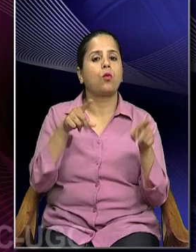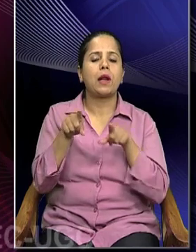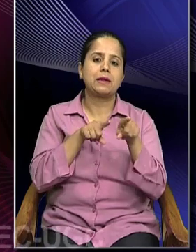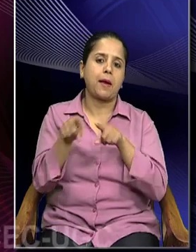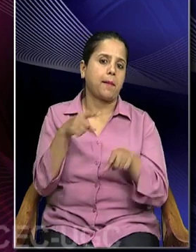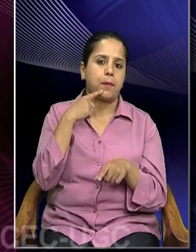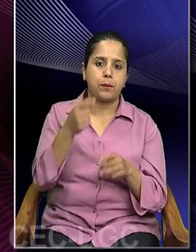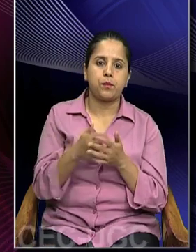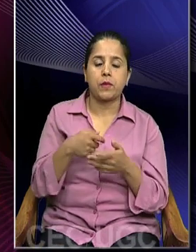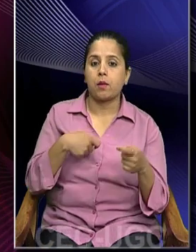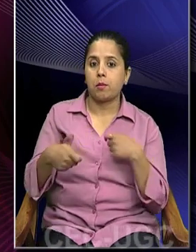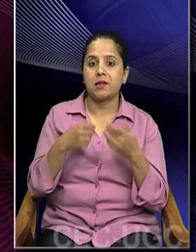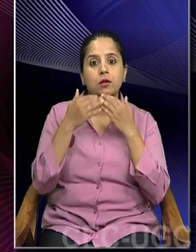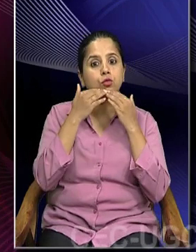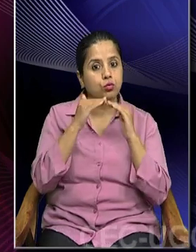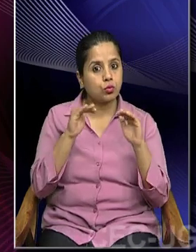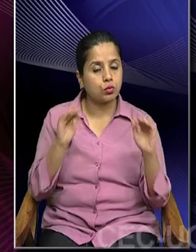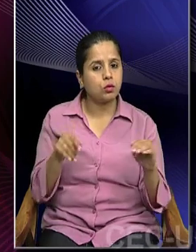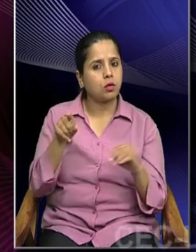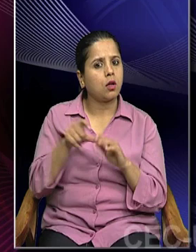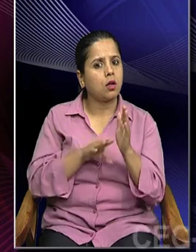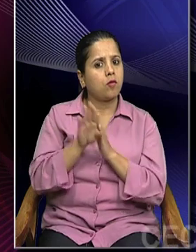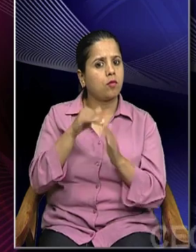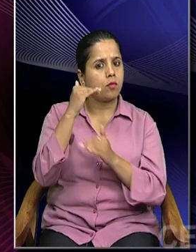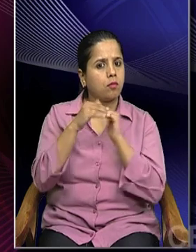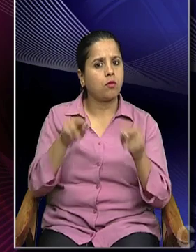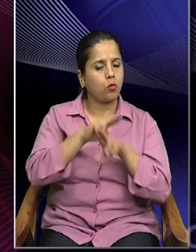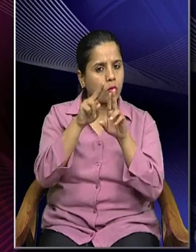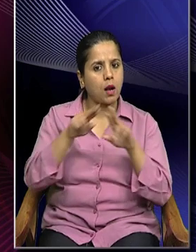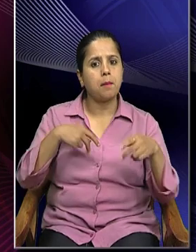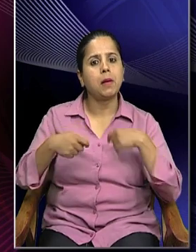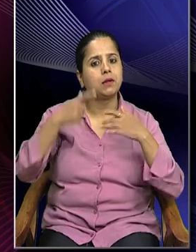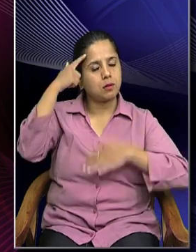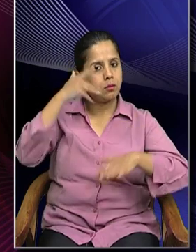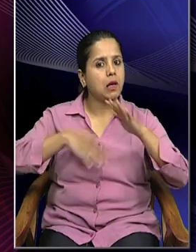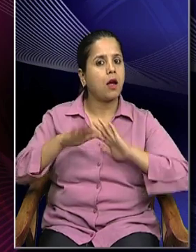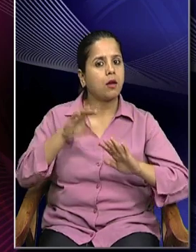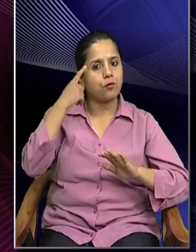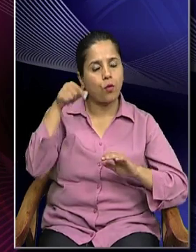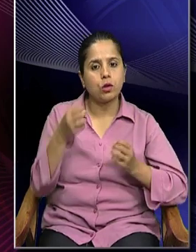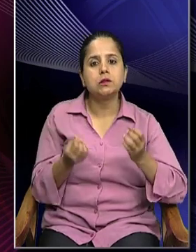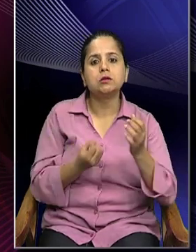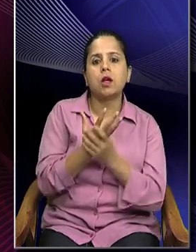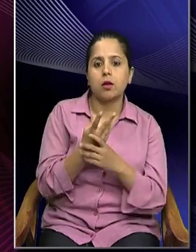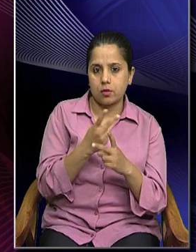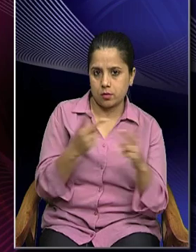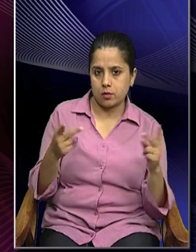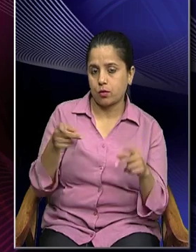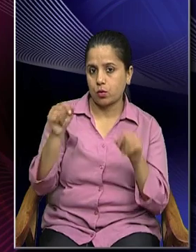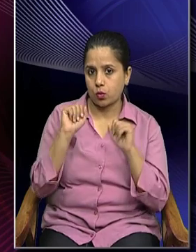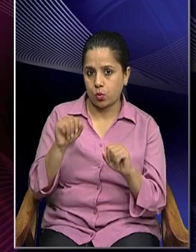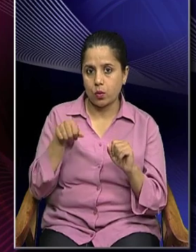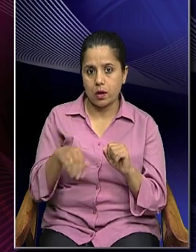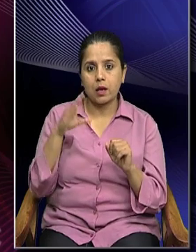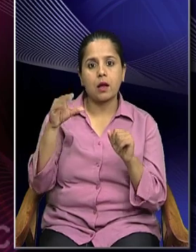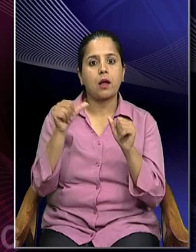example, the business students, they develop a complete business plan for a startup as their